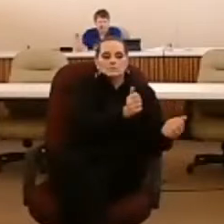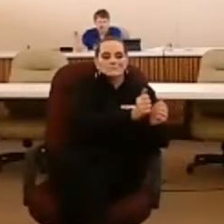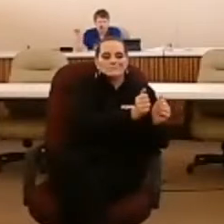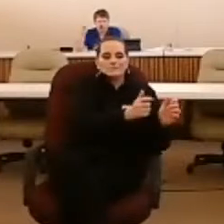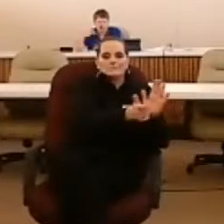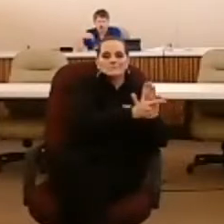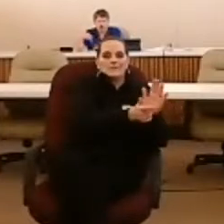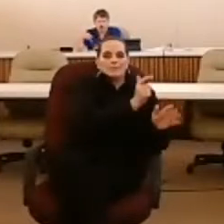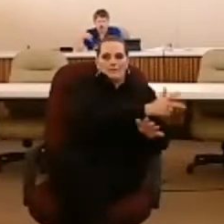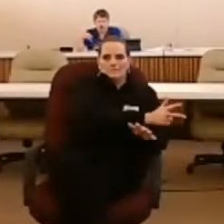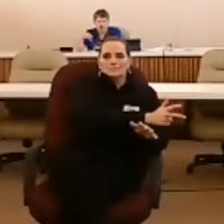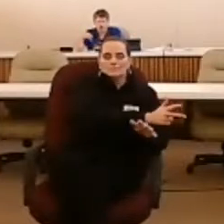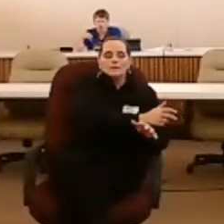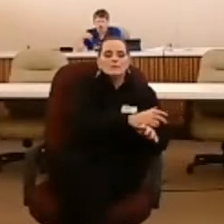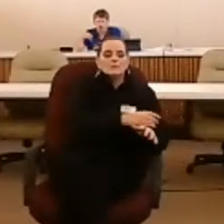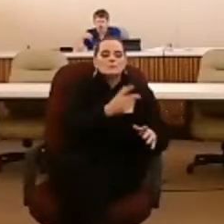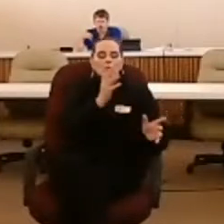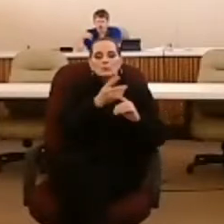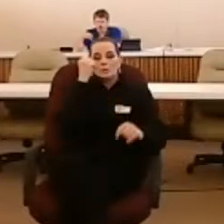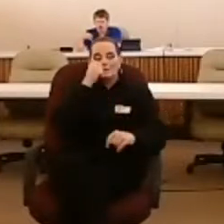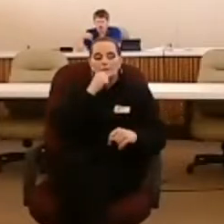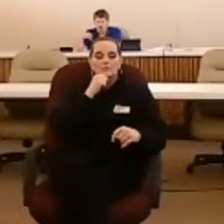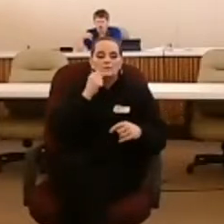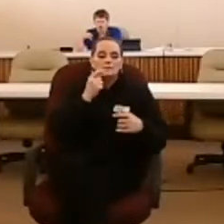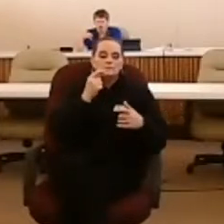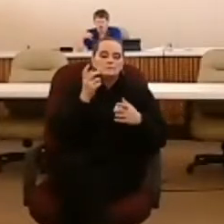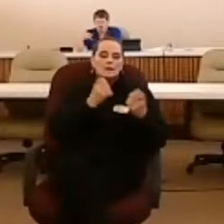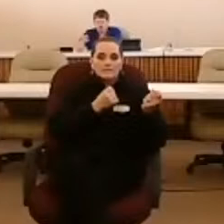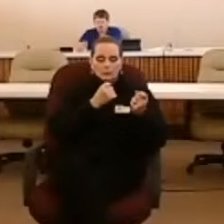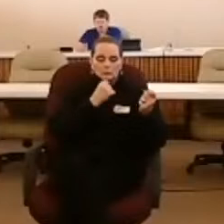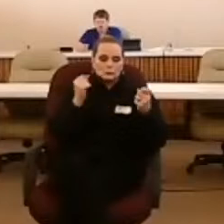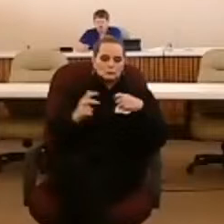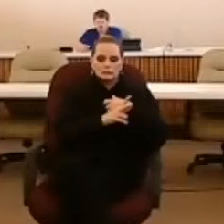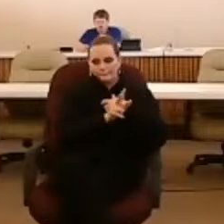that the trucks and vehicles could go by.